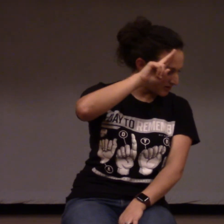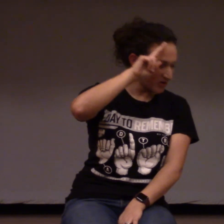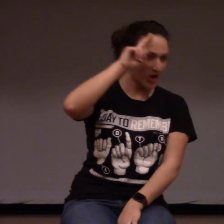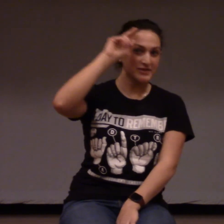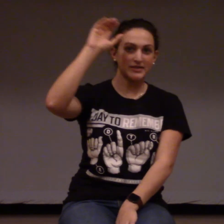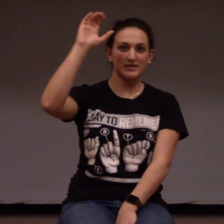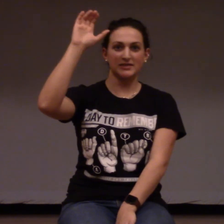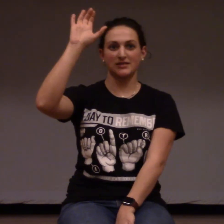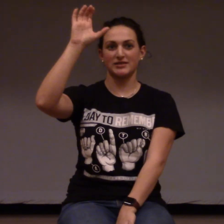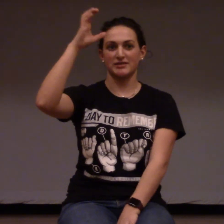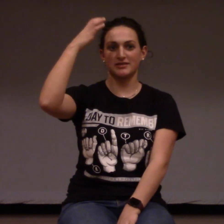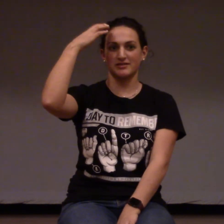cousin,